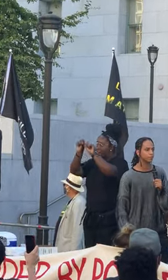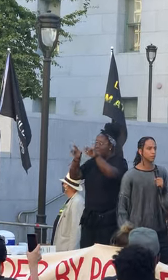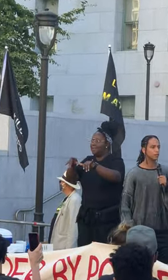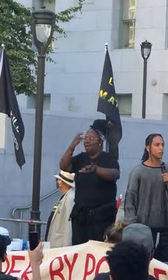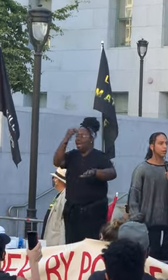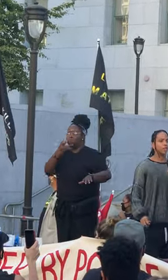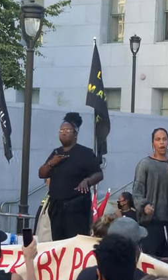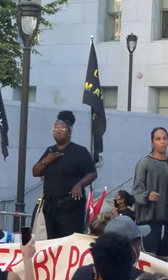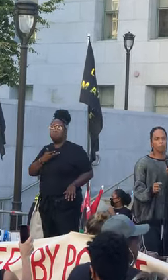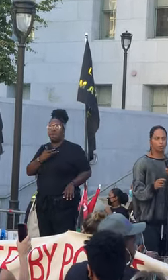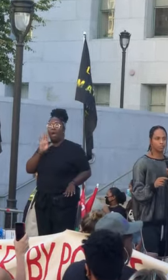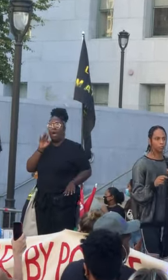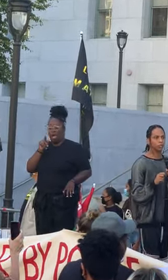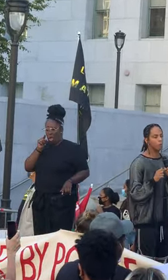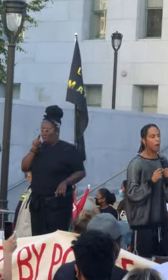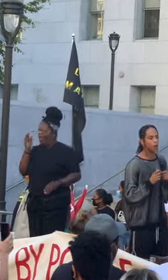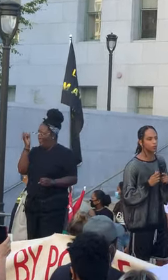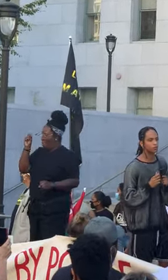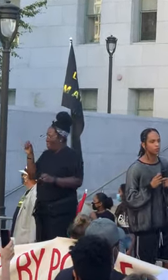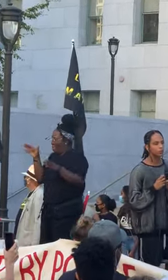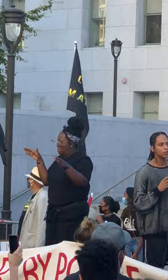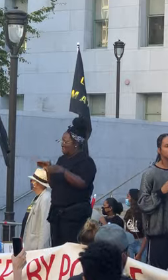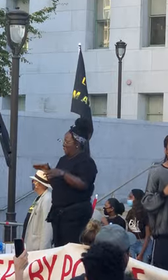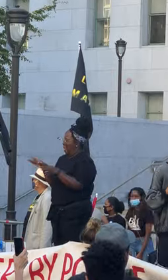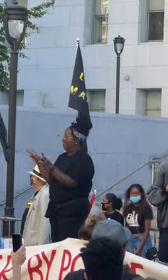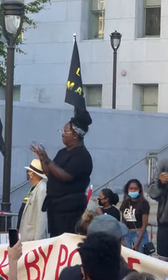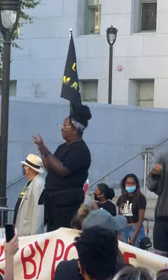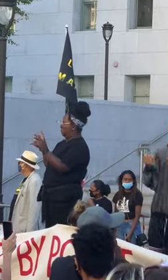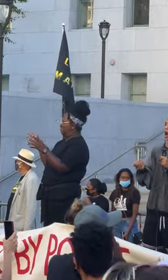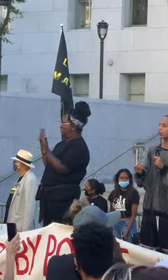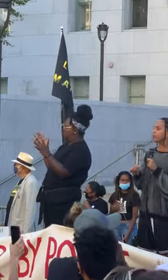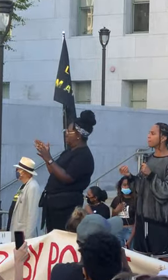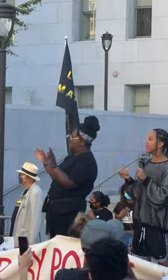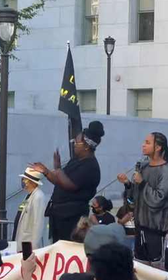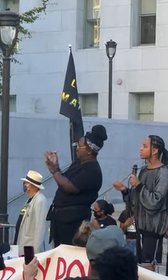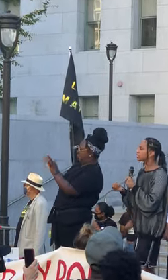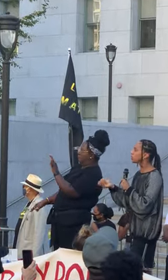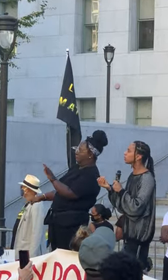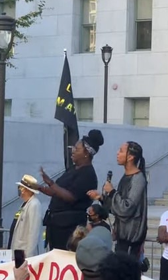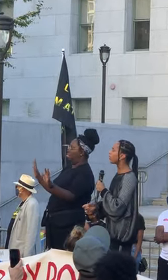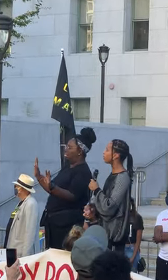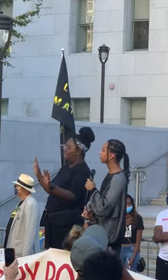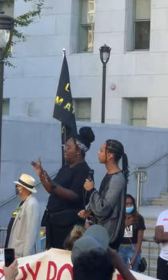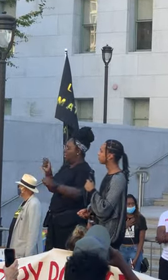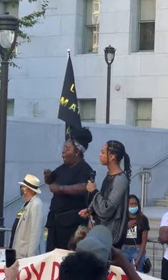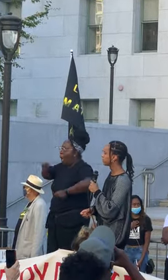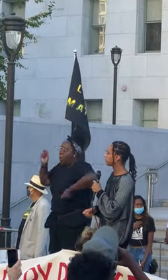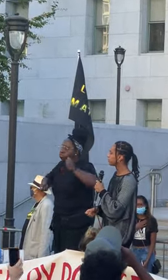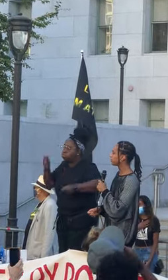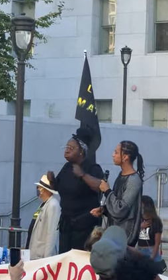us that our movement is too small, that our war drumbeats too low,